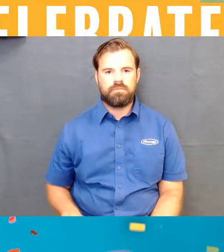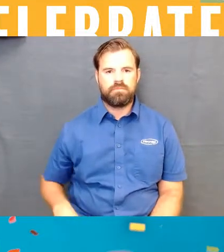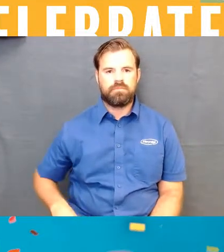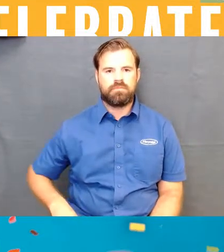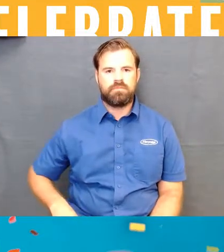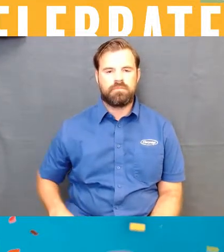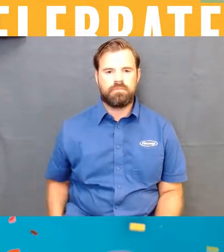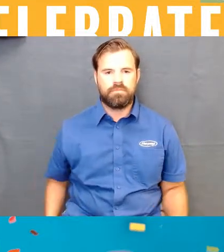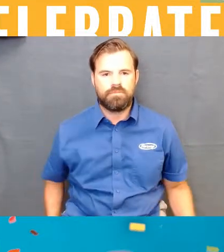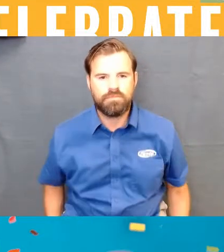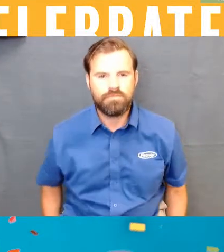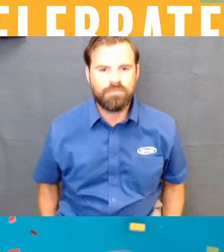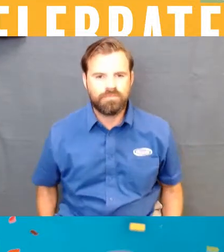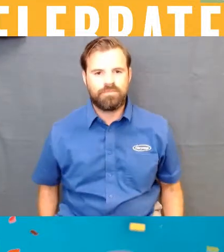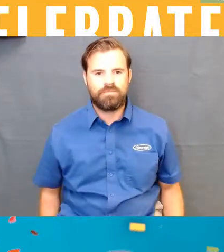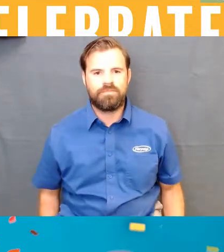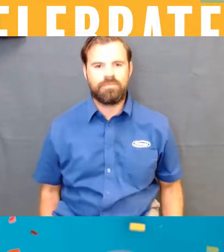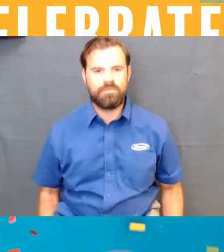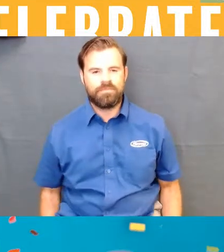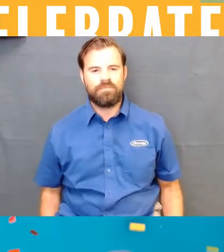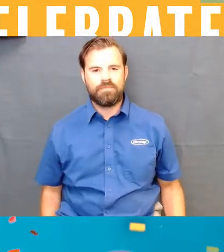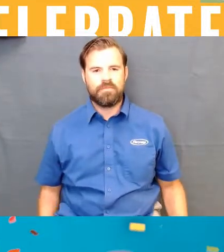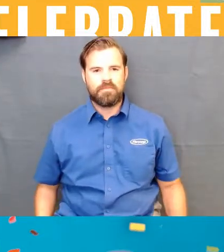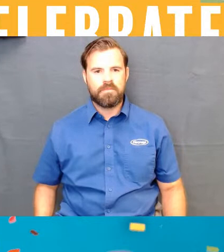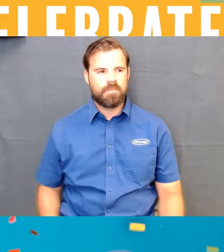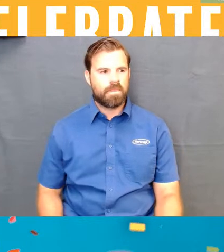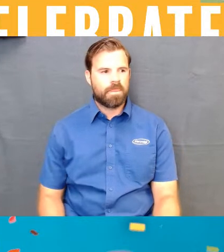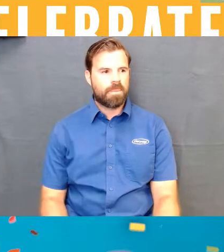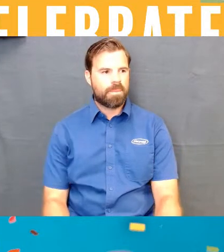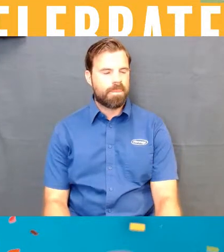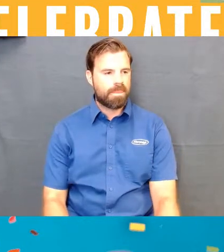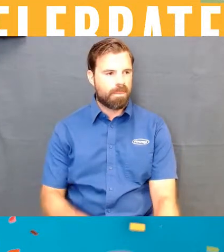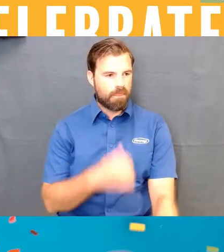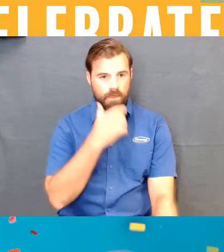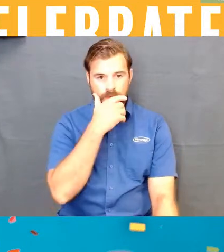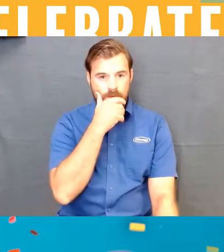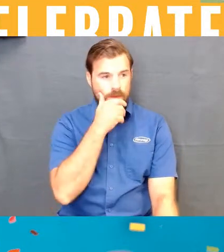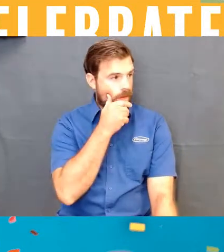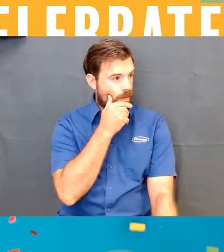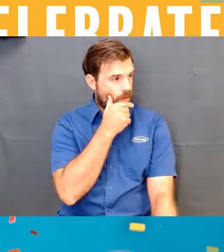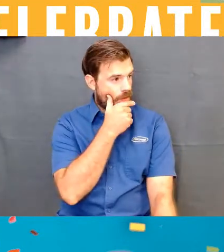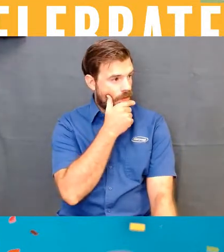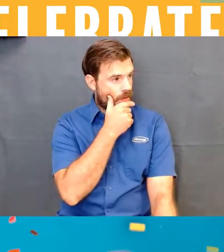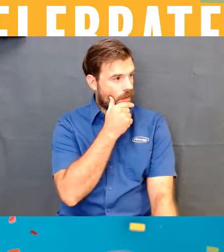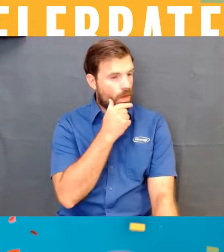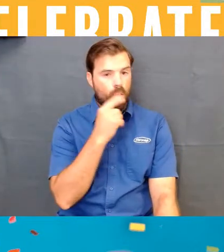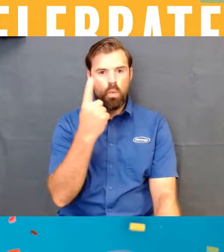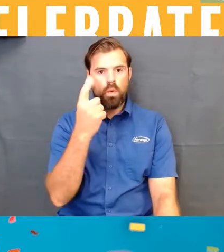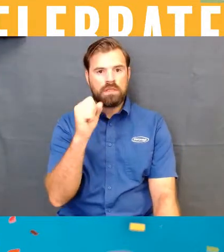Give me a second. Oh my gosh. His camera's showing up, but yours is not. Oh,